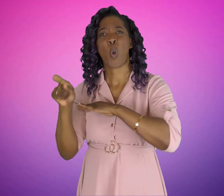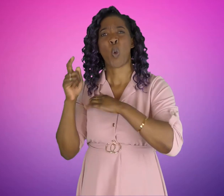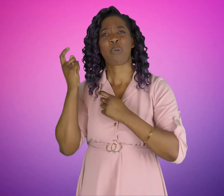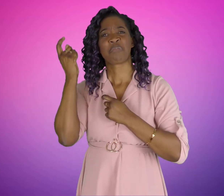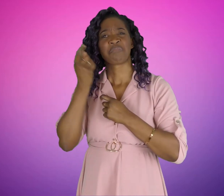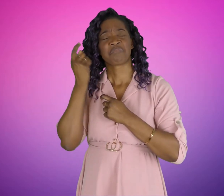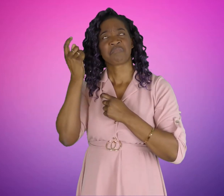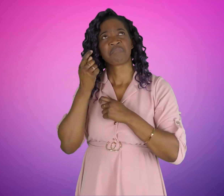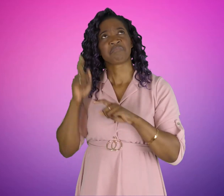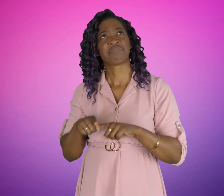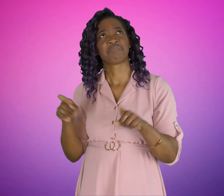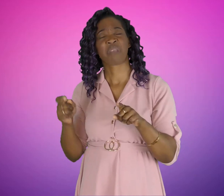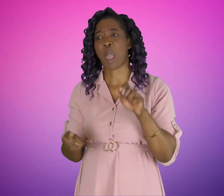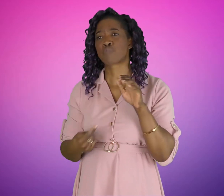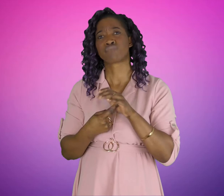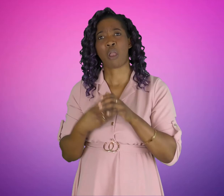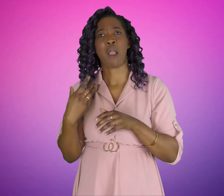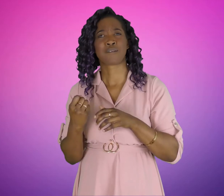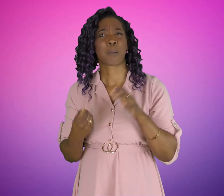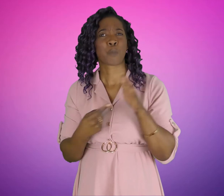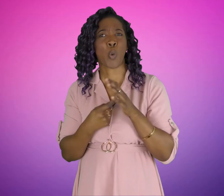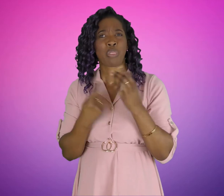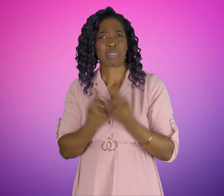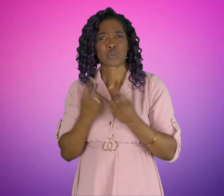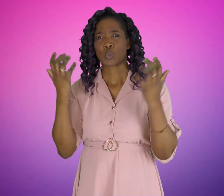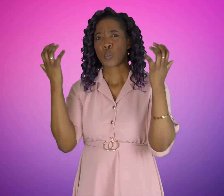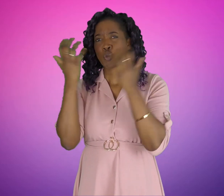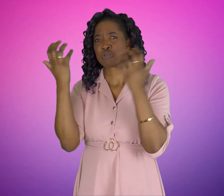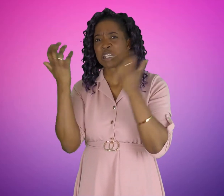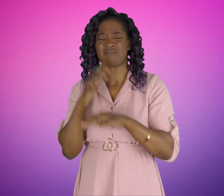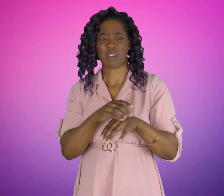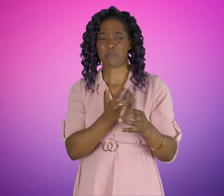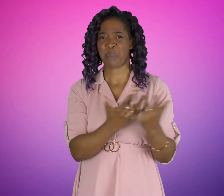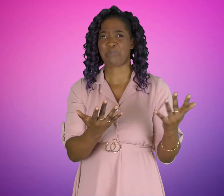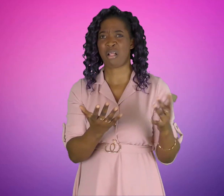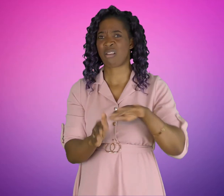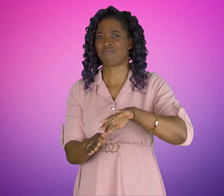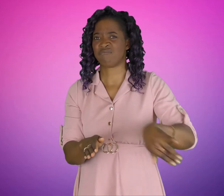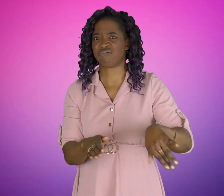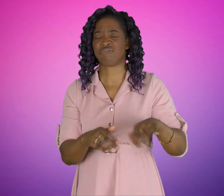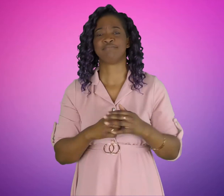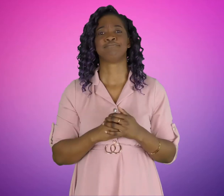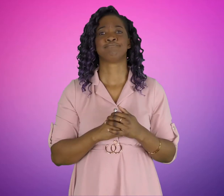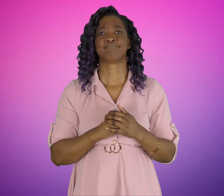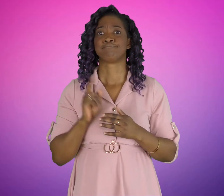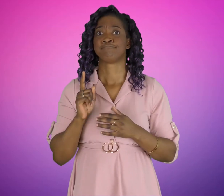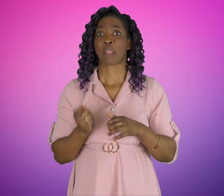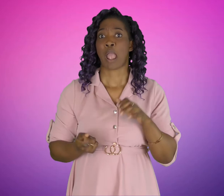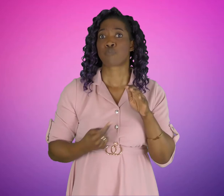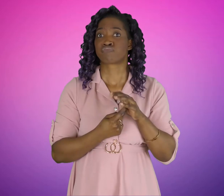closed the window and go and think about something else. An emperor's got more important things to worry about than his people, you understand. But little